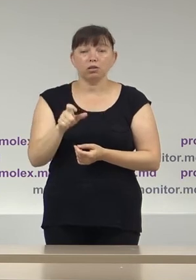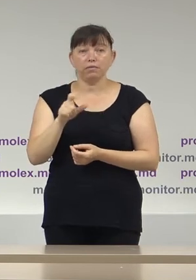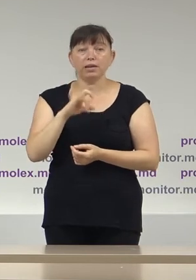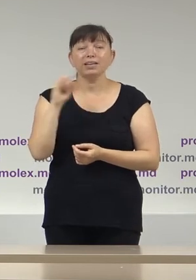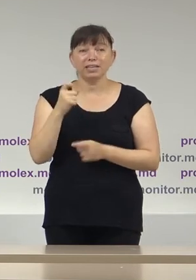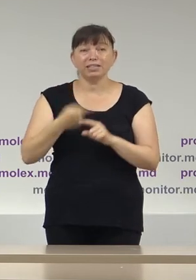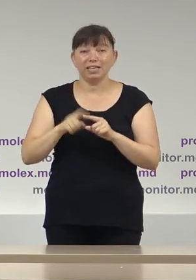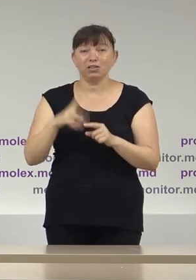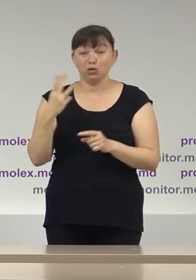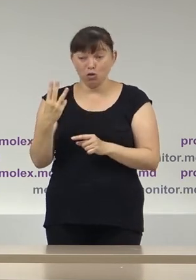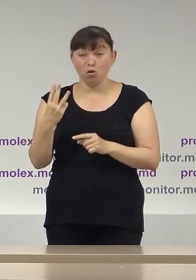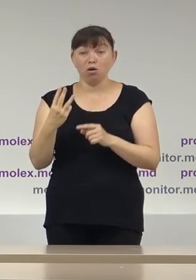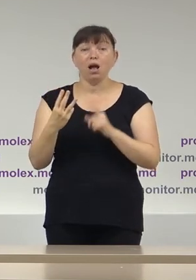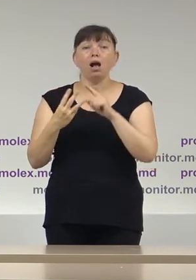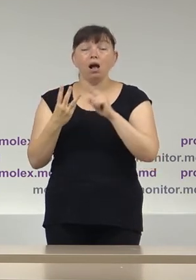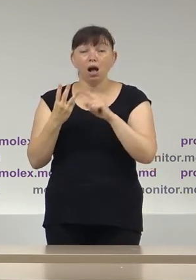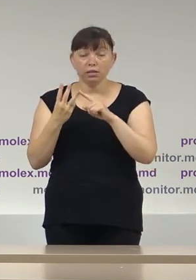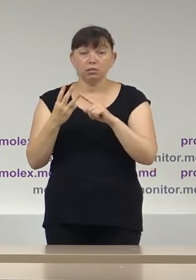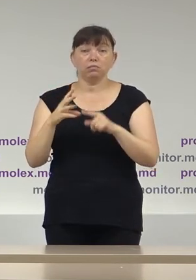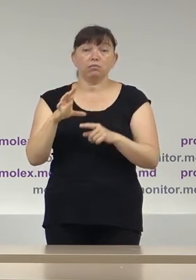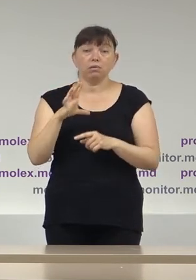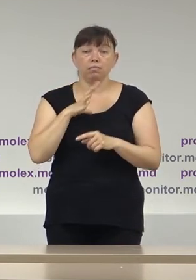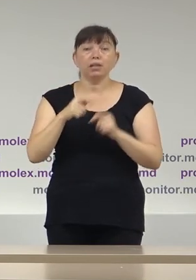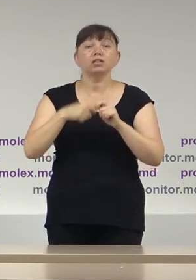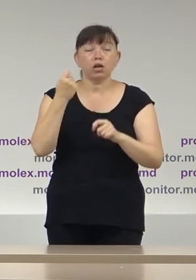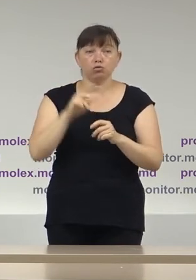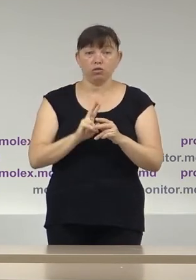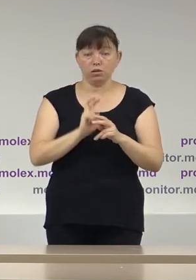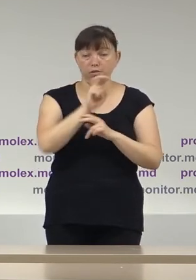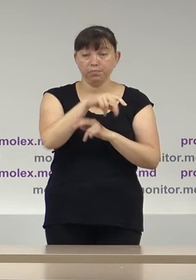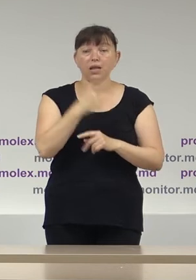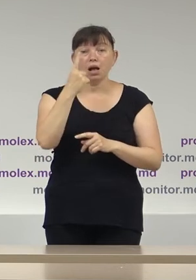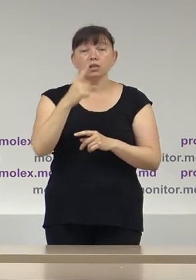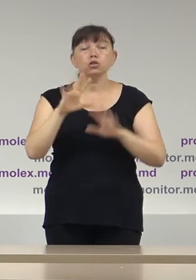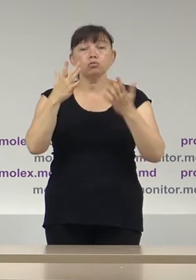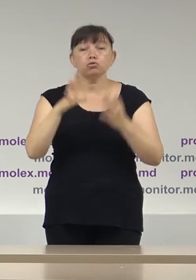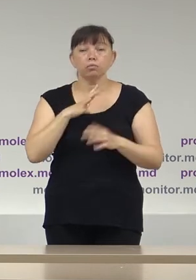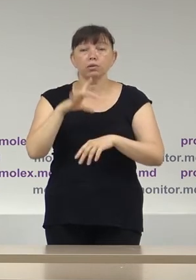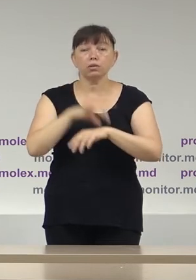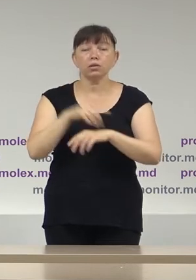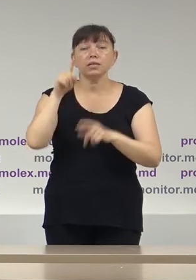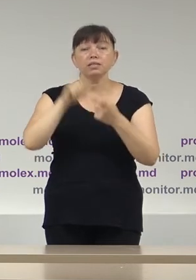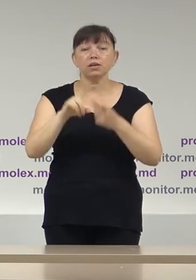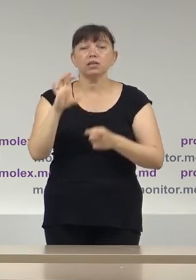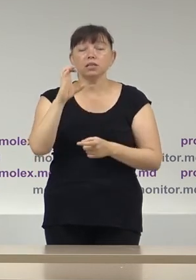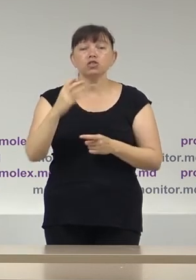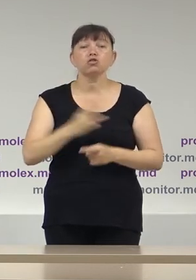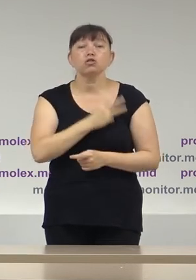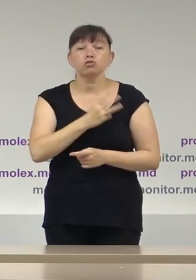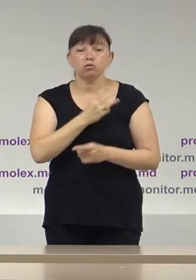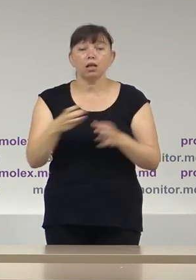rules on the territory of the Russian Federation by one of the three candidates from the Pace